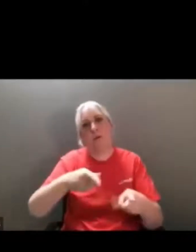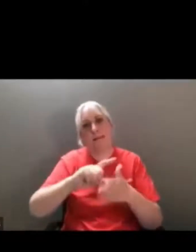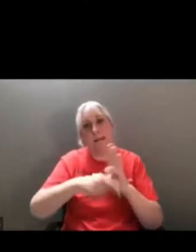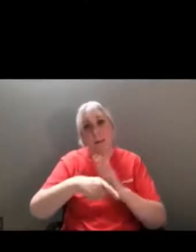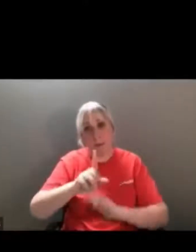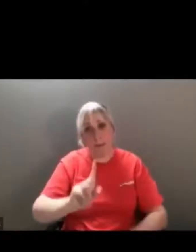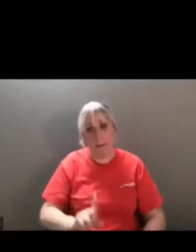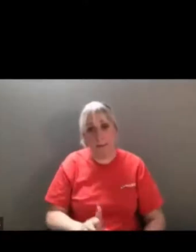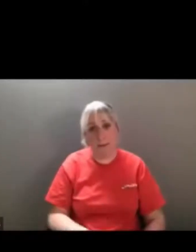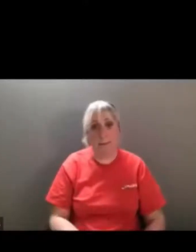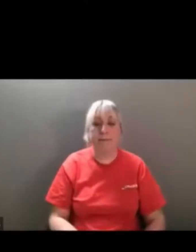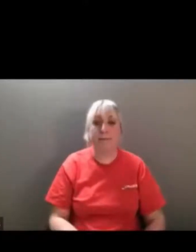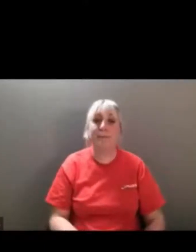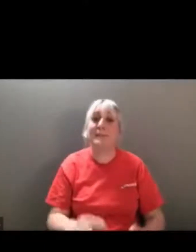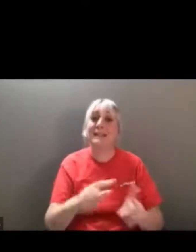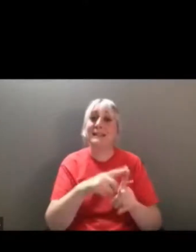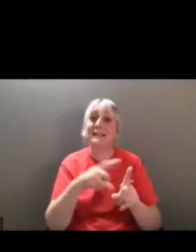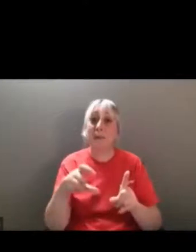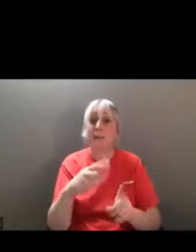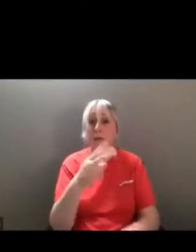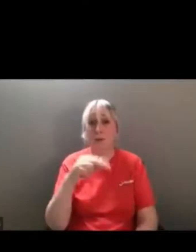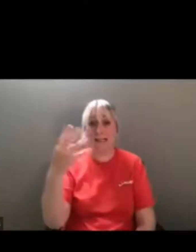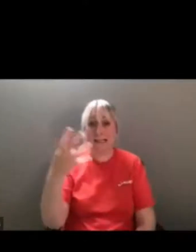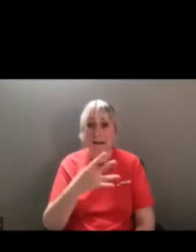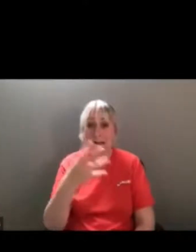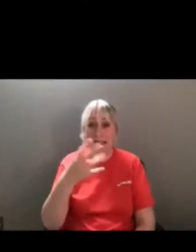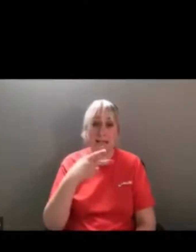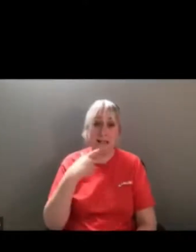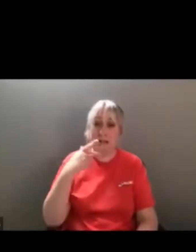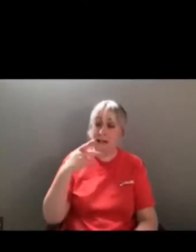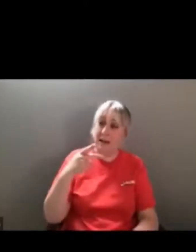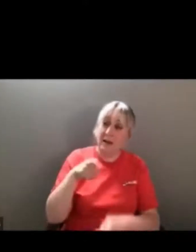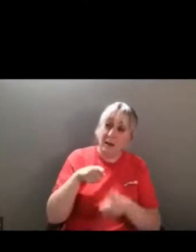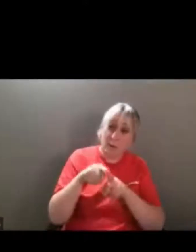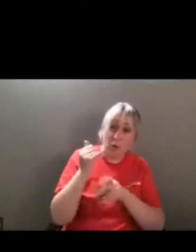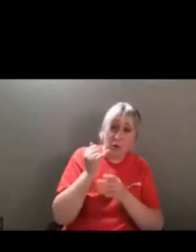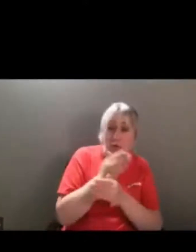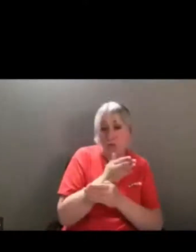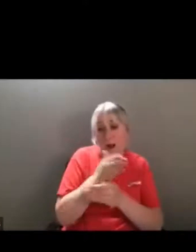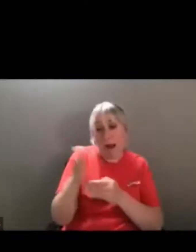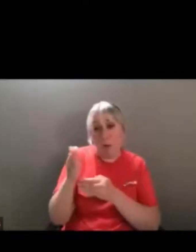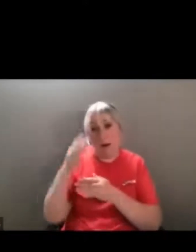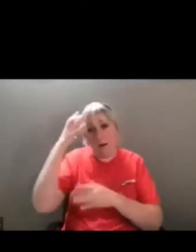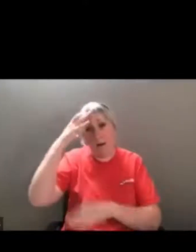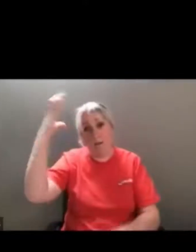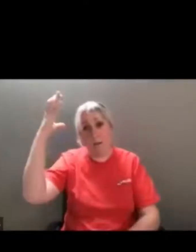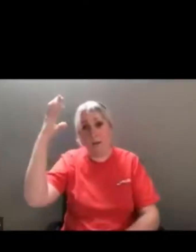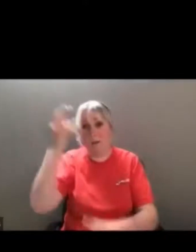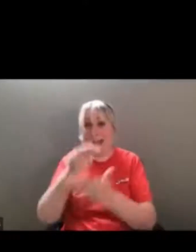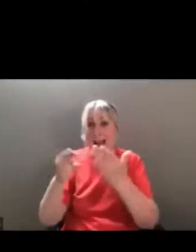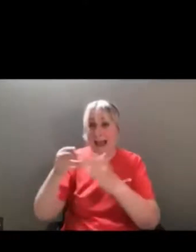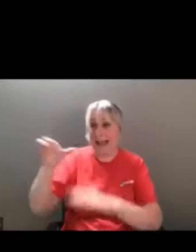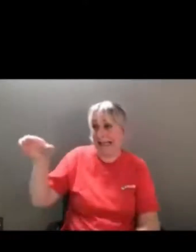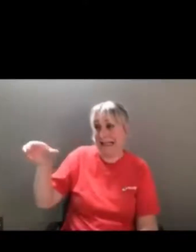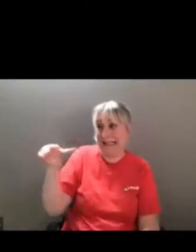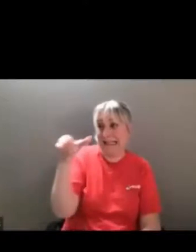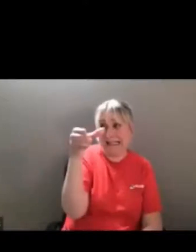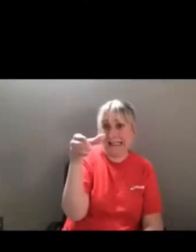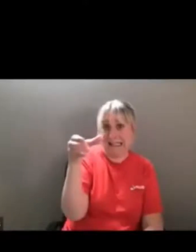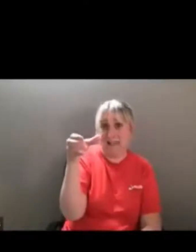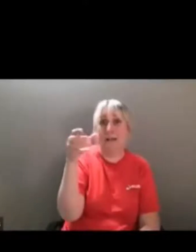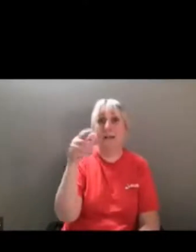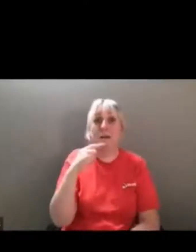In December 2019, the most right-wing government in modern British history was re-elected with a significantly increased